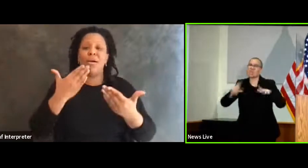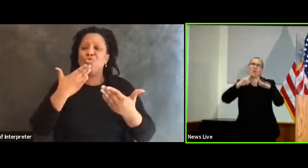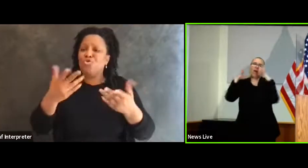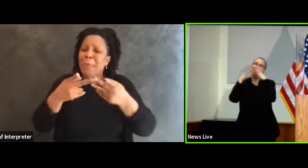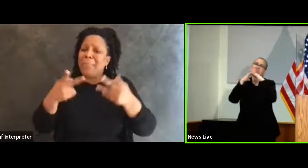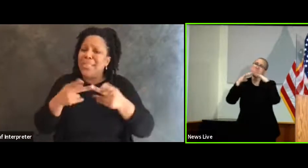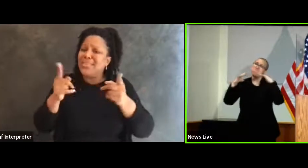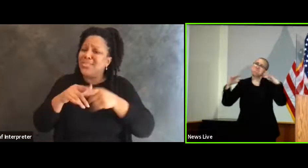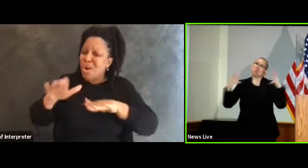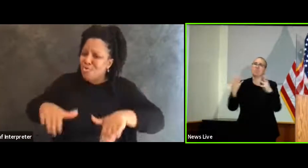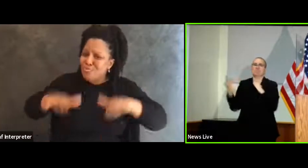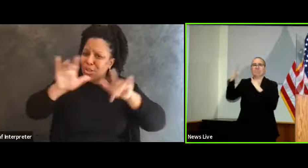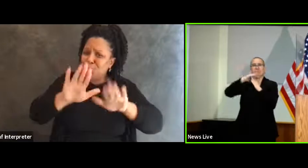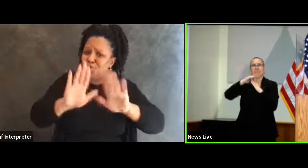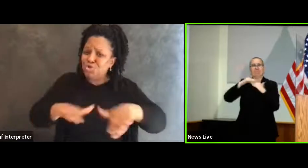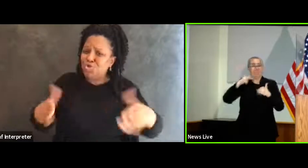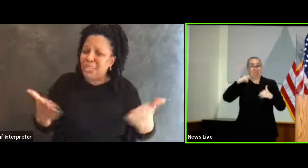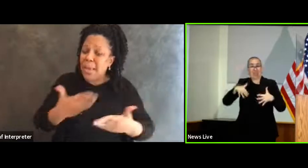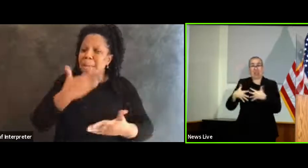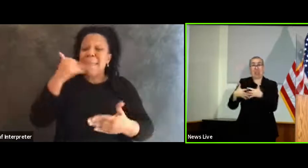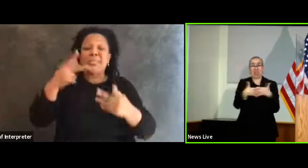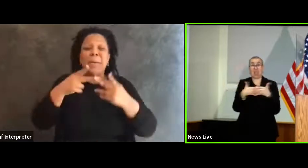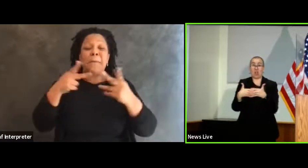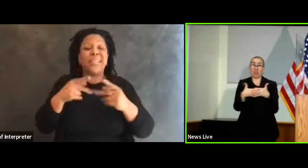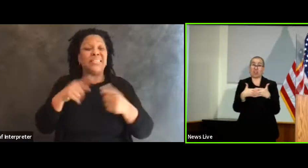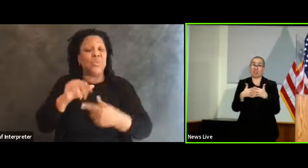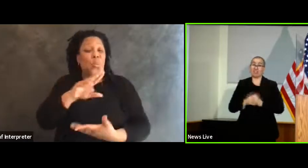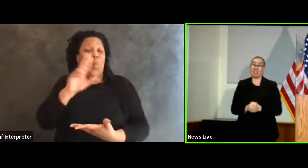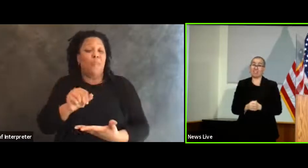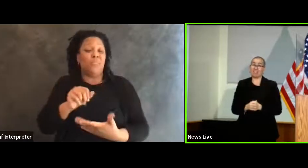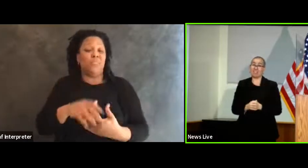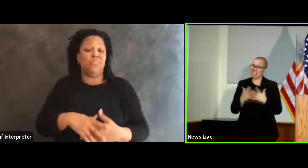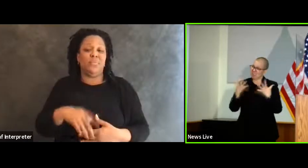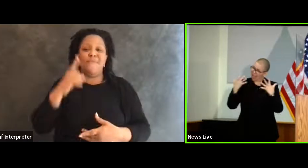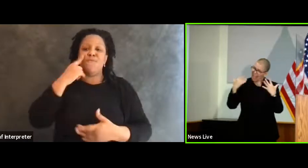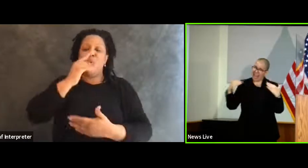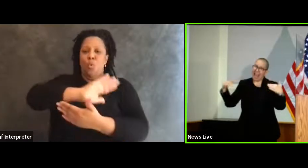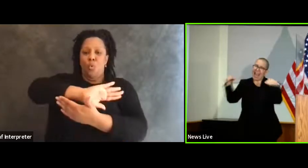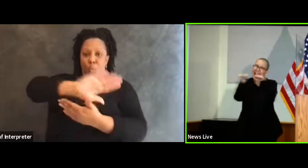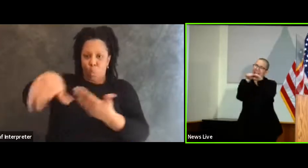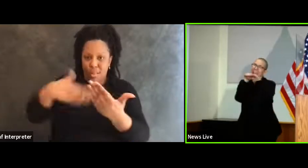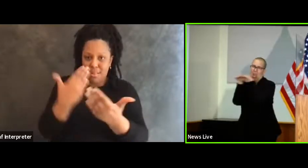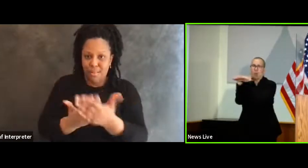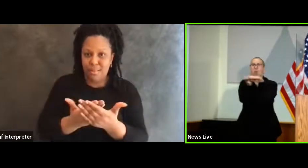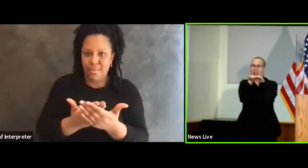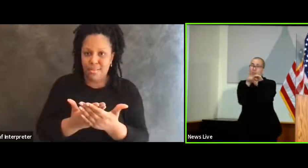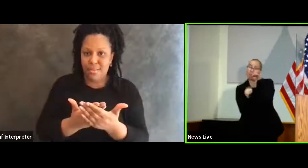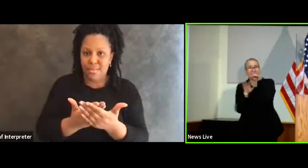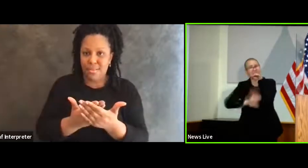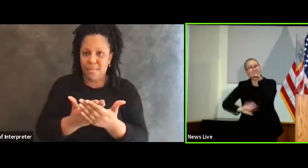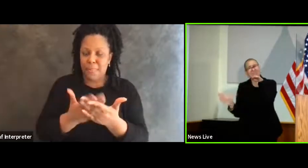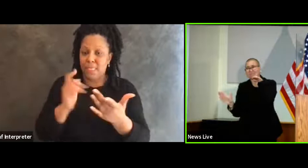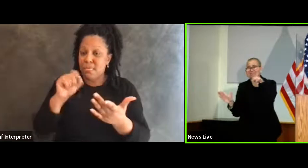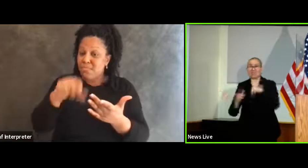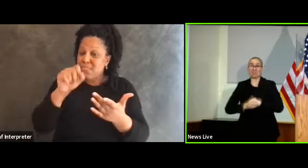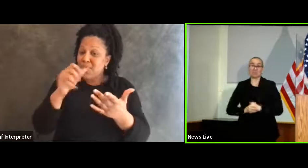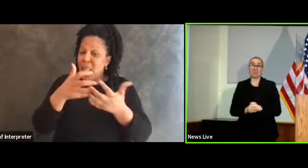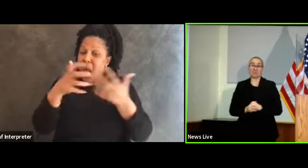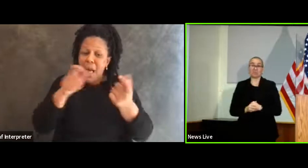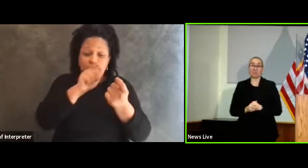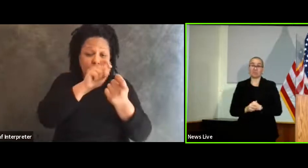and that needs to mean everyone. And this is a step towards it. There's a lot of moving pieces happening with negotiations, but this one we